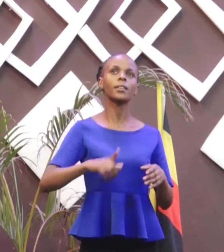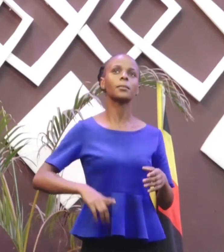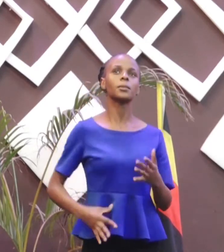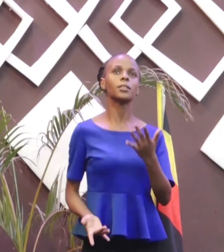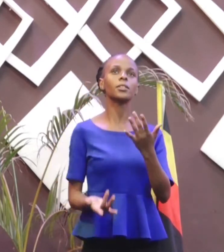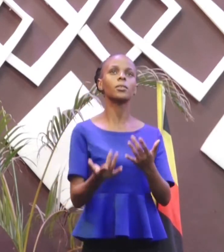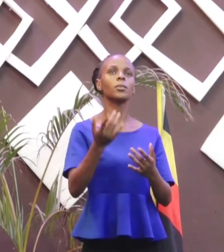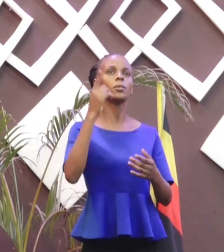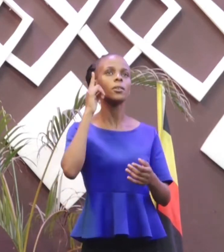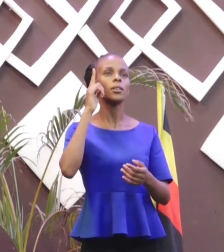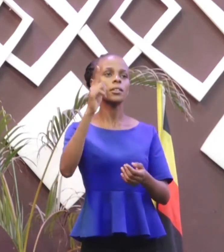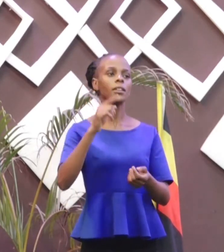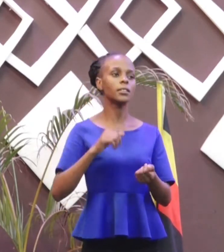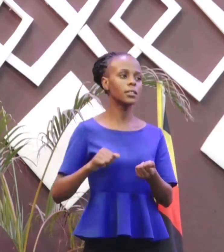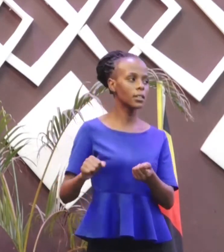Atonda muliro